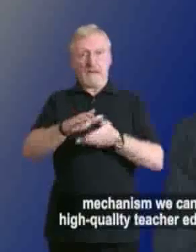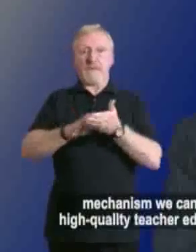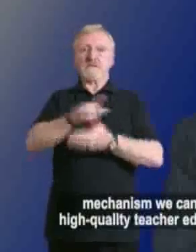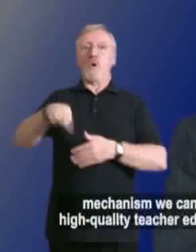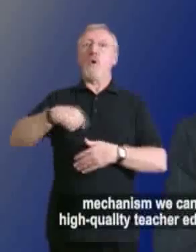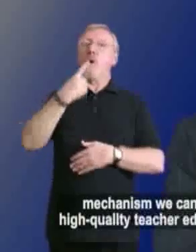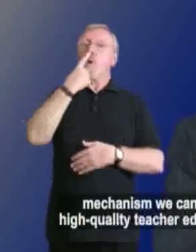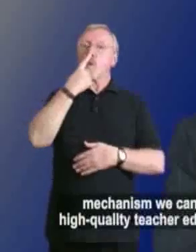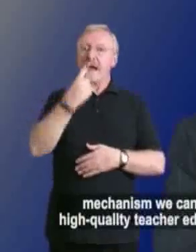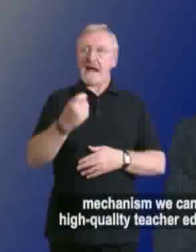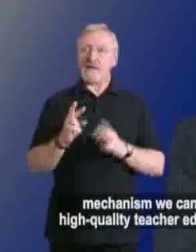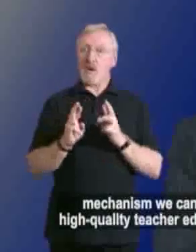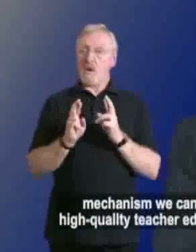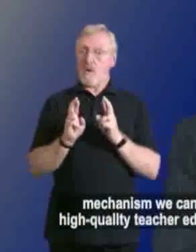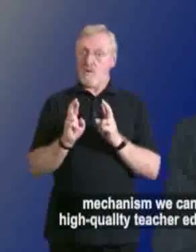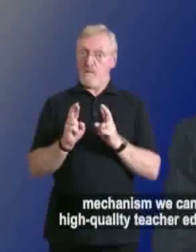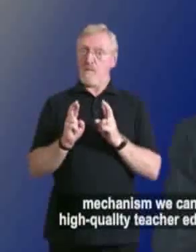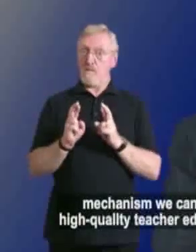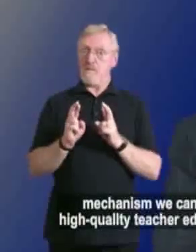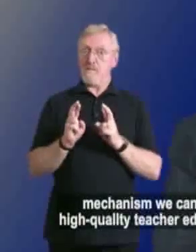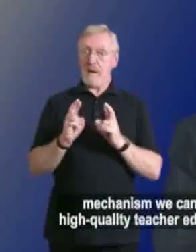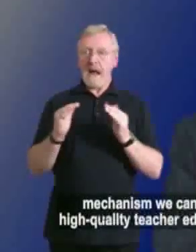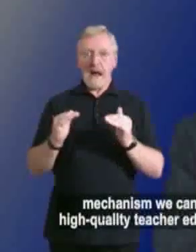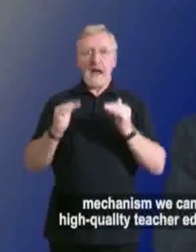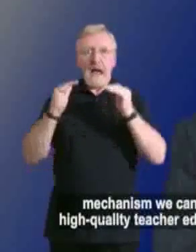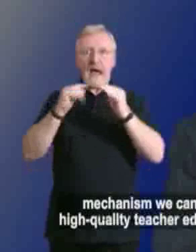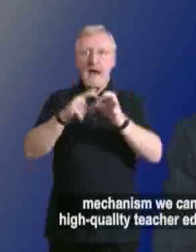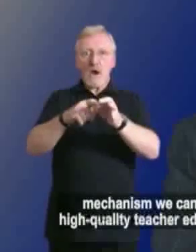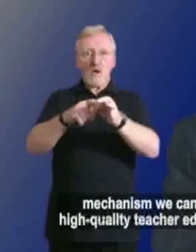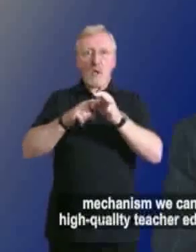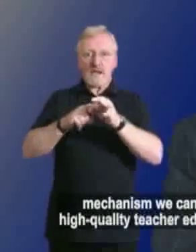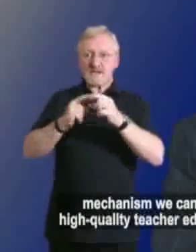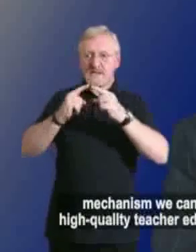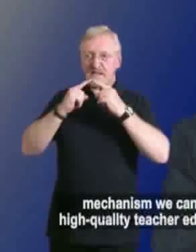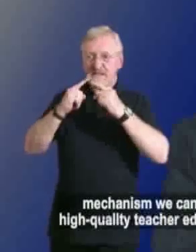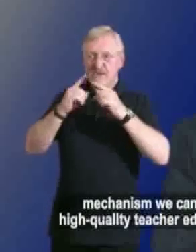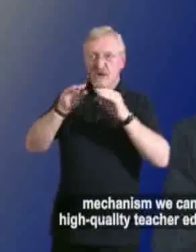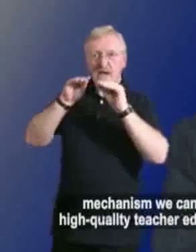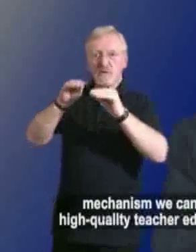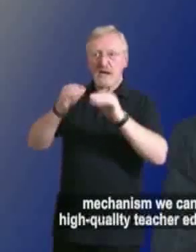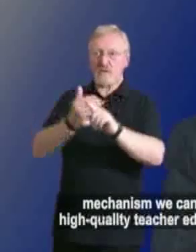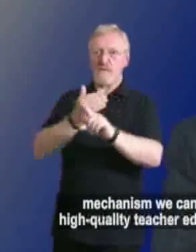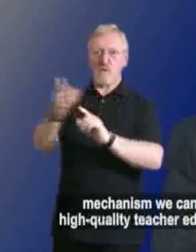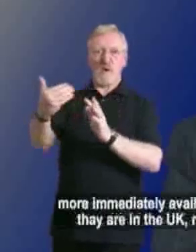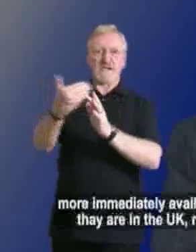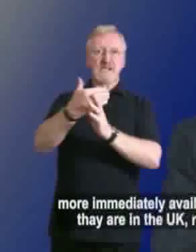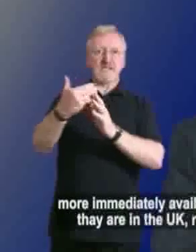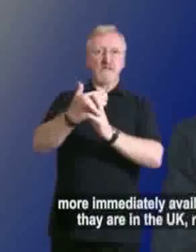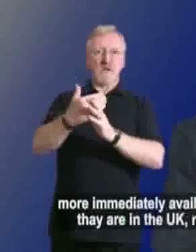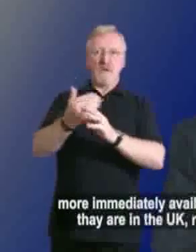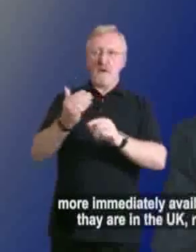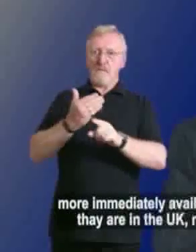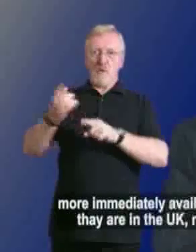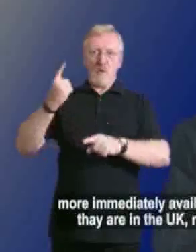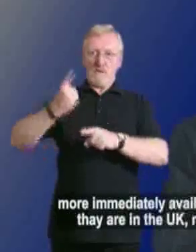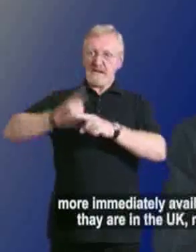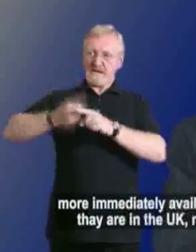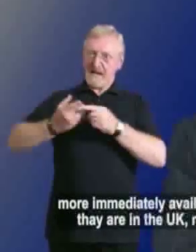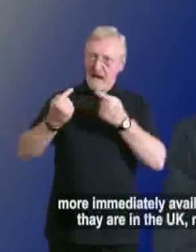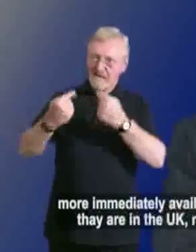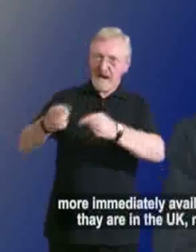mechanism, we can sort of hopefully make high-quality teacher education more accessible and more